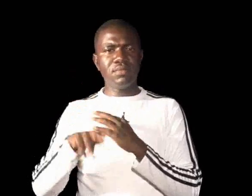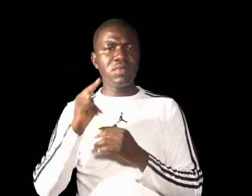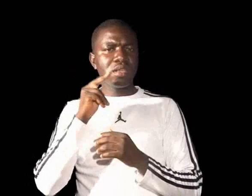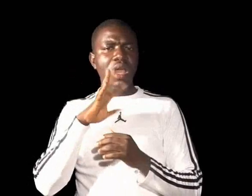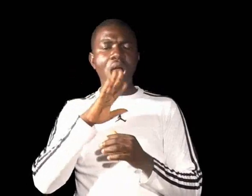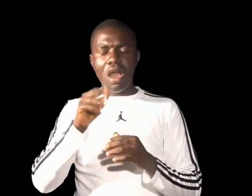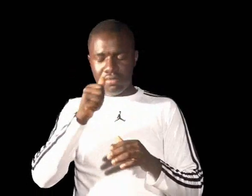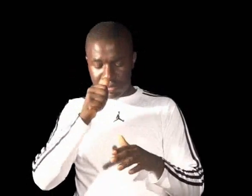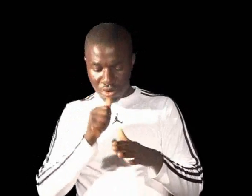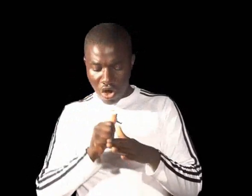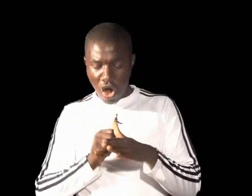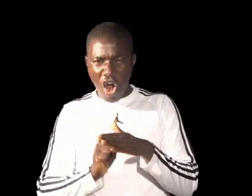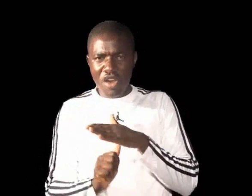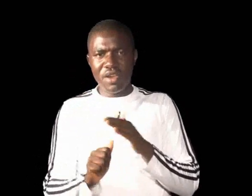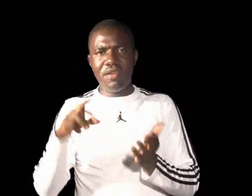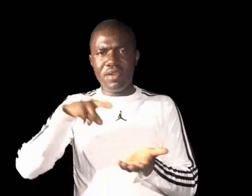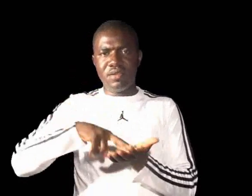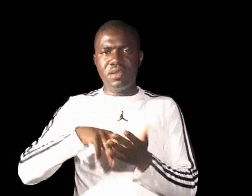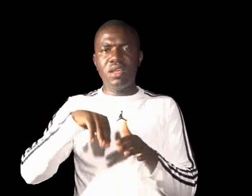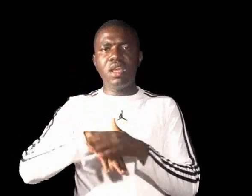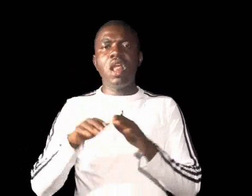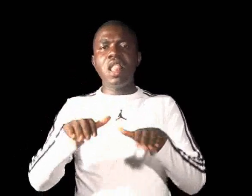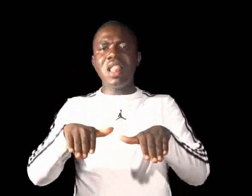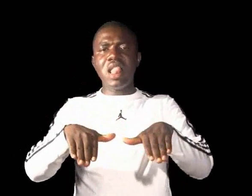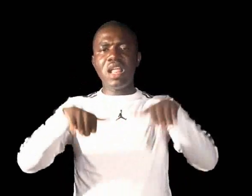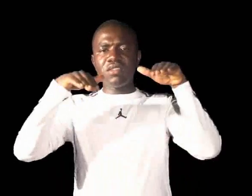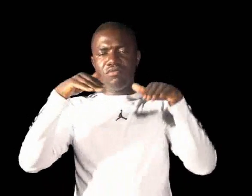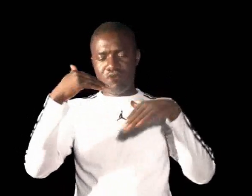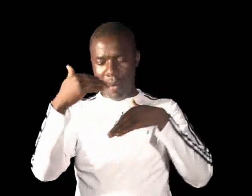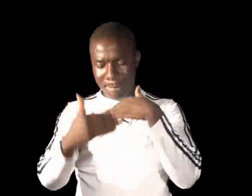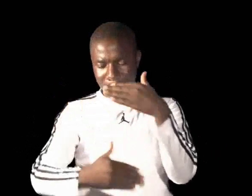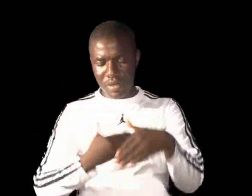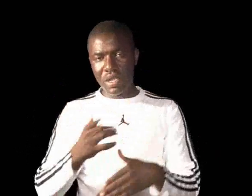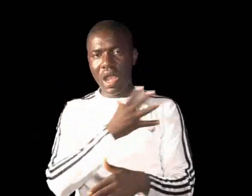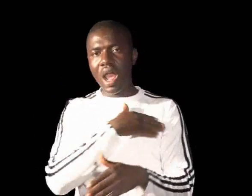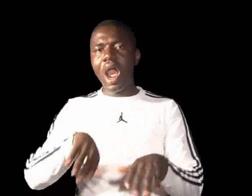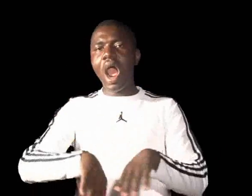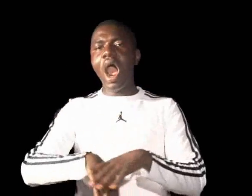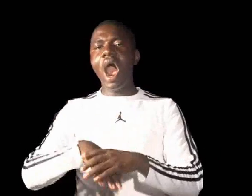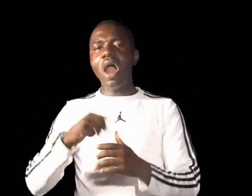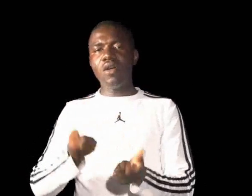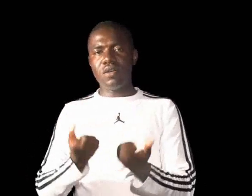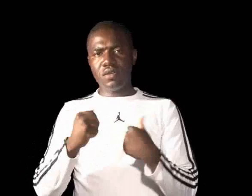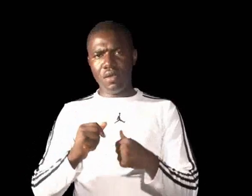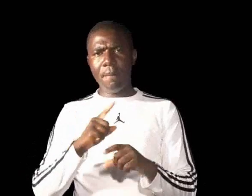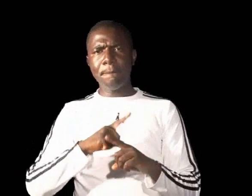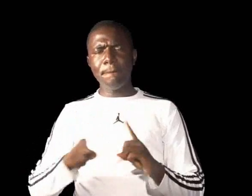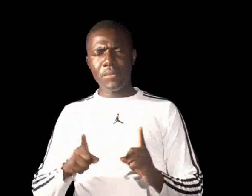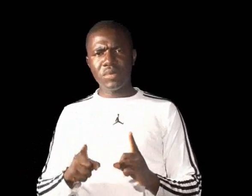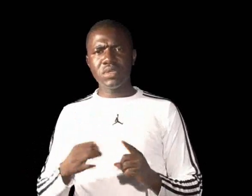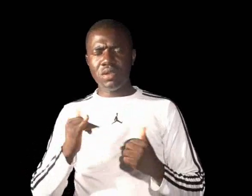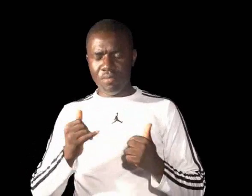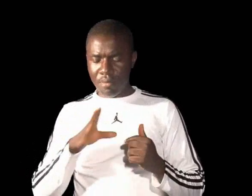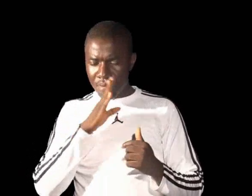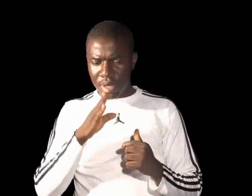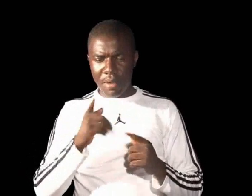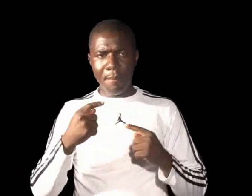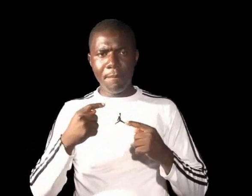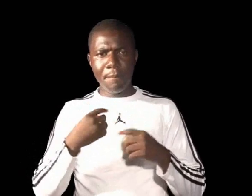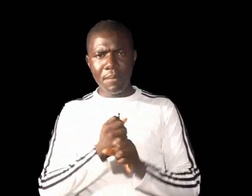grossly underrepresented in legislative processes and outcomes. However, strides forward are being made, as seen by the